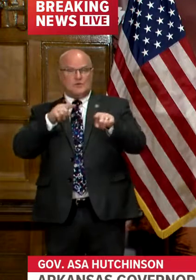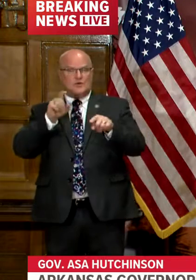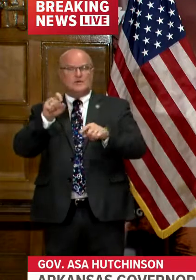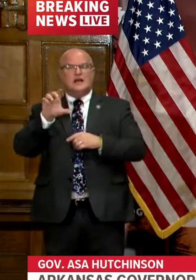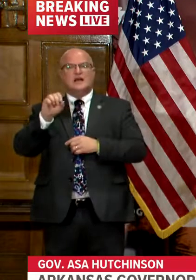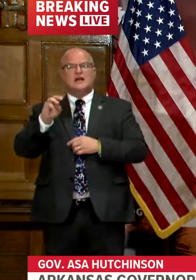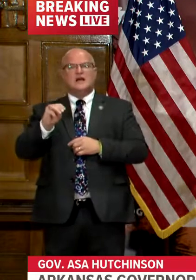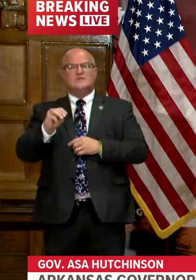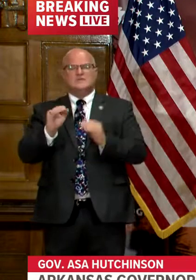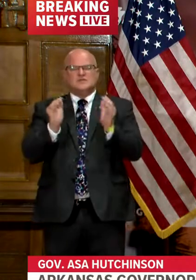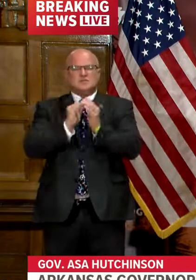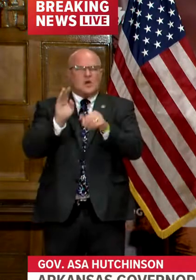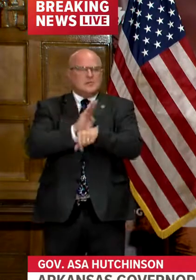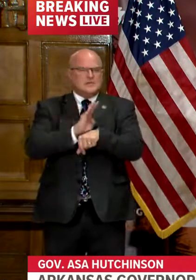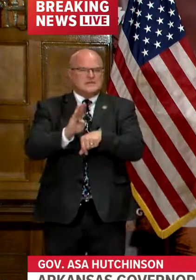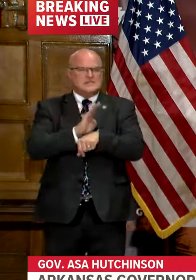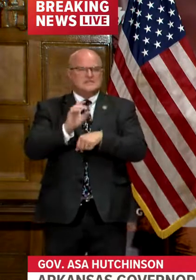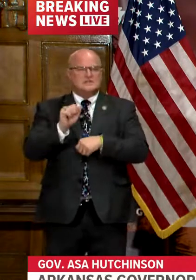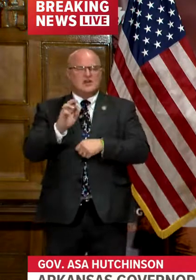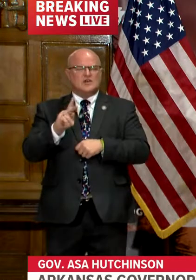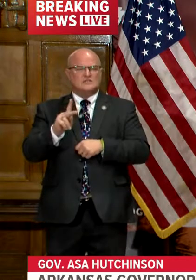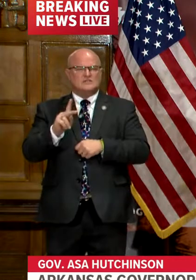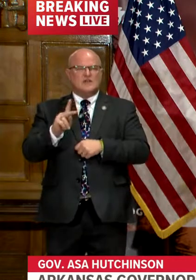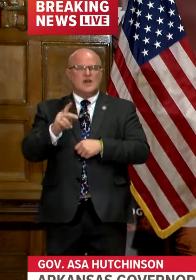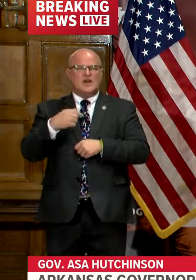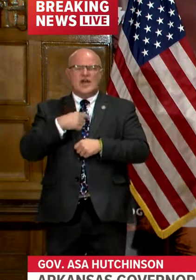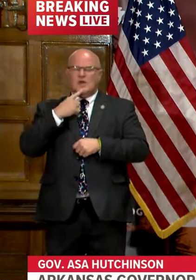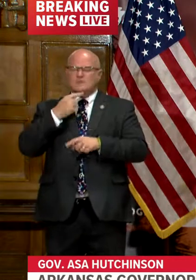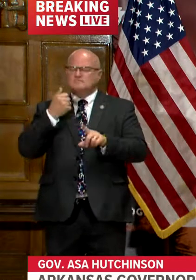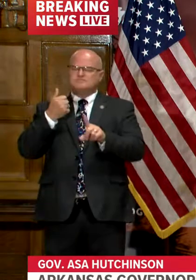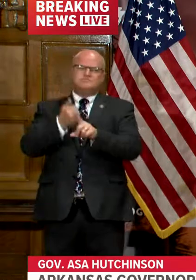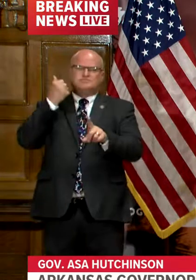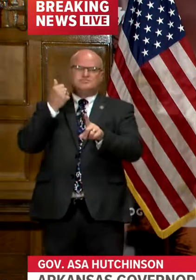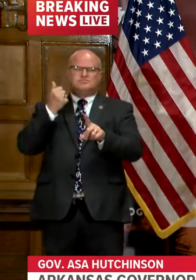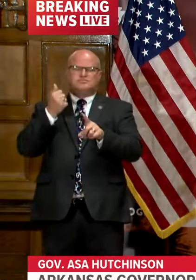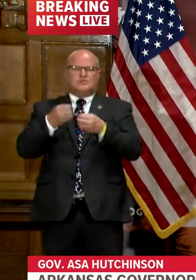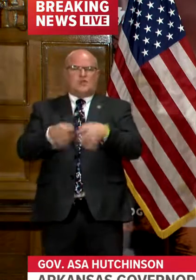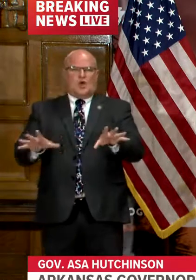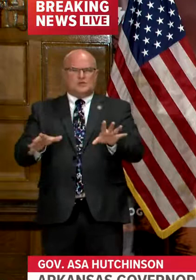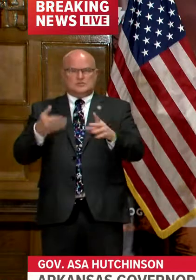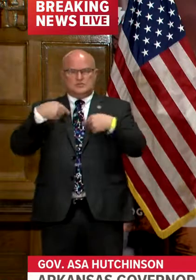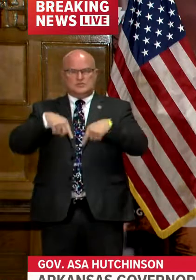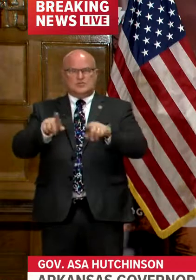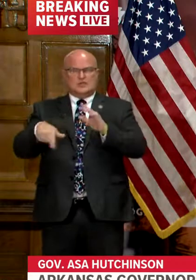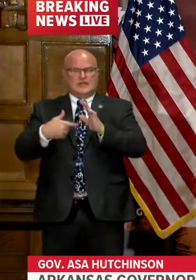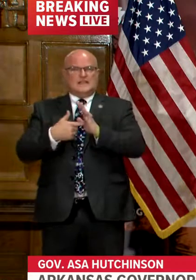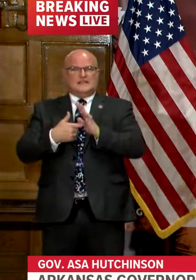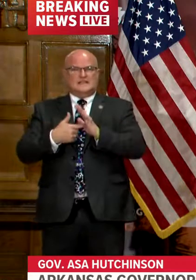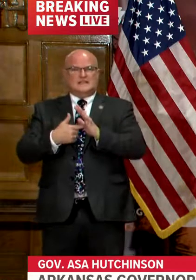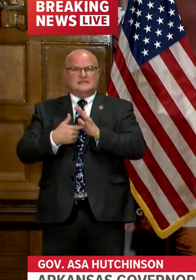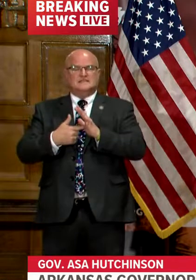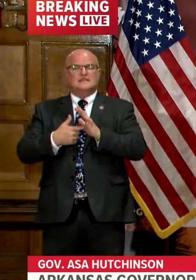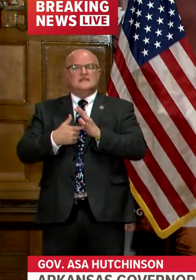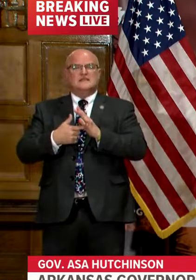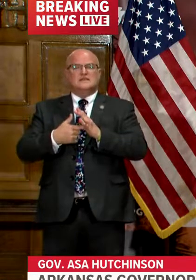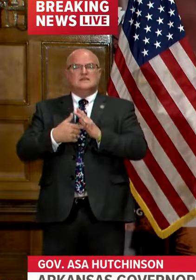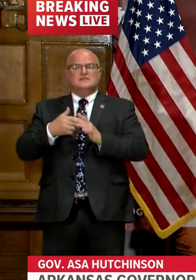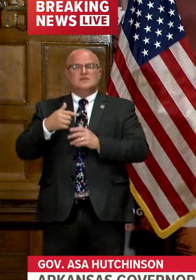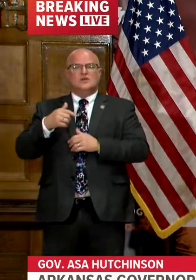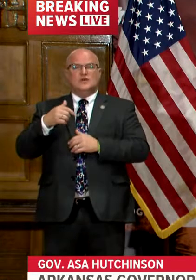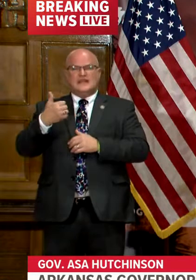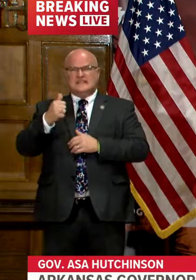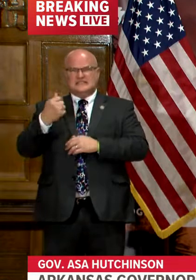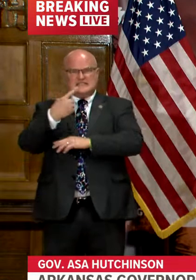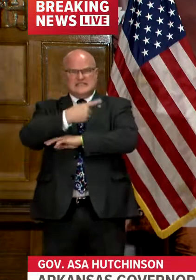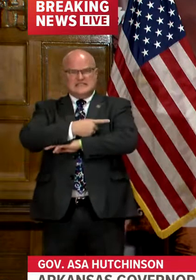Small businesses in Arkansas have endured pretty significant losses due to COVID. In 10 days, they're going to face another blow when the